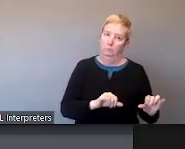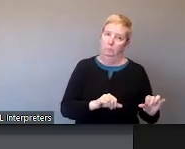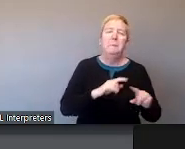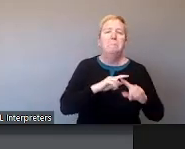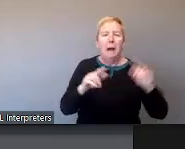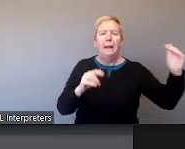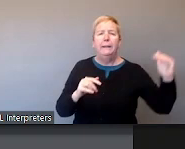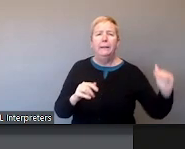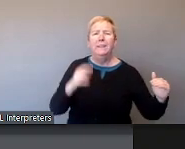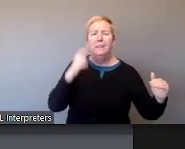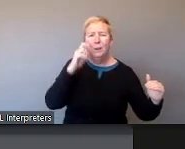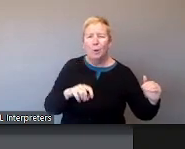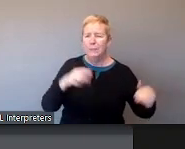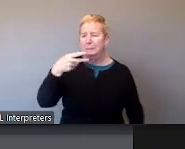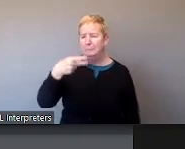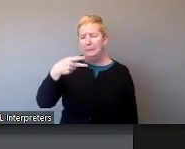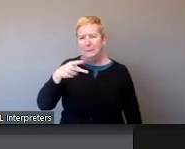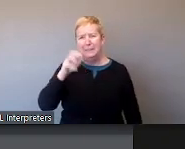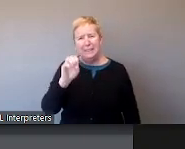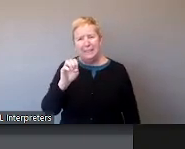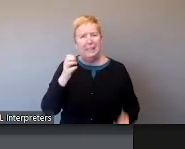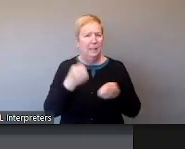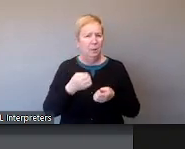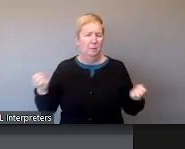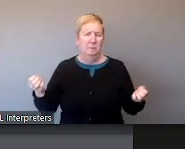and equipment that really aren't